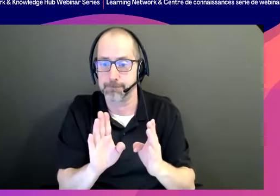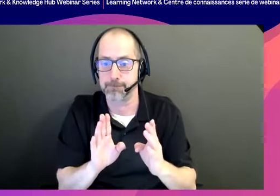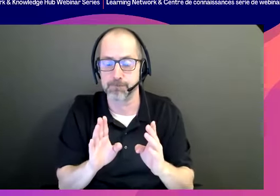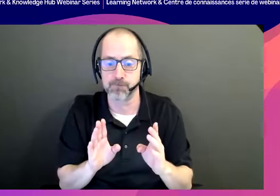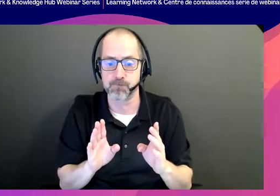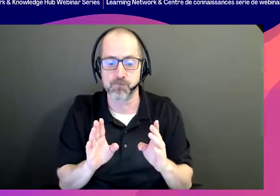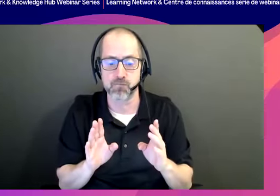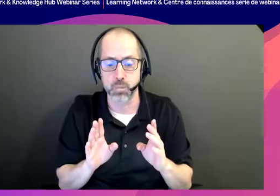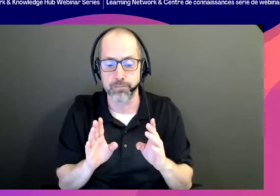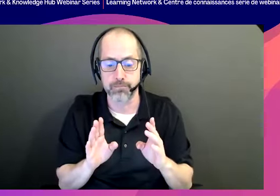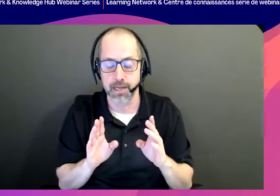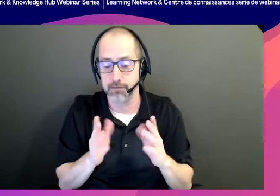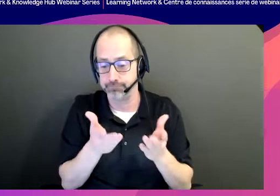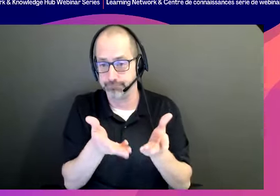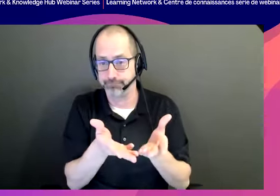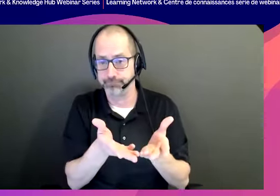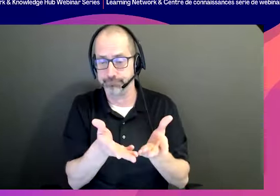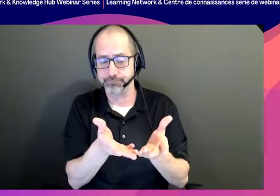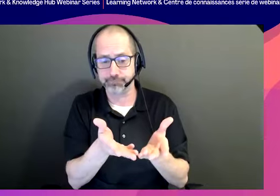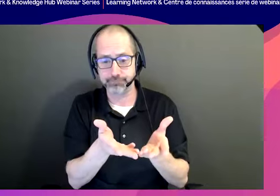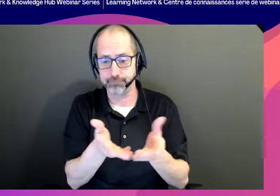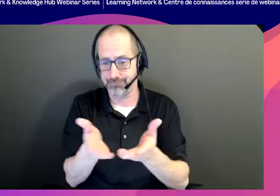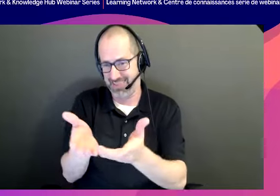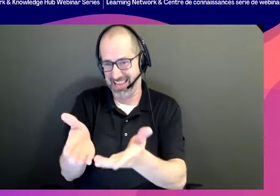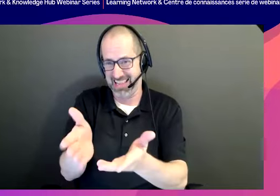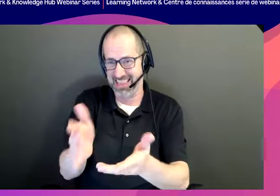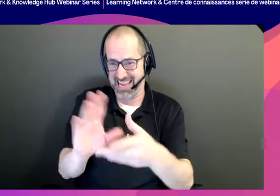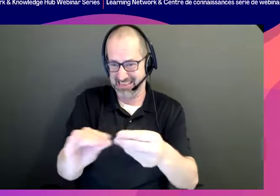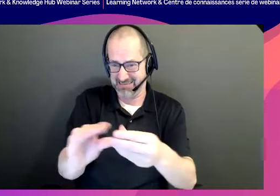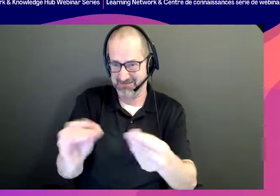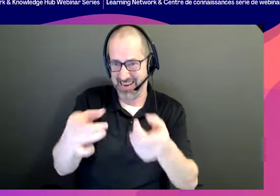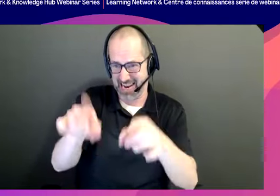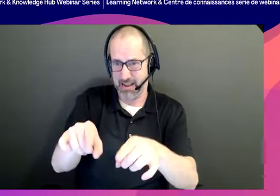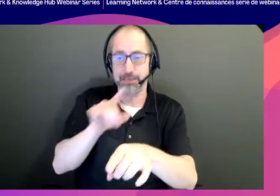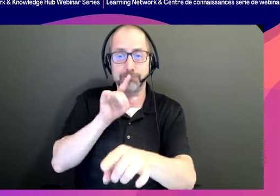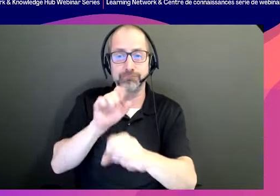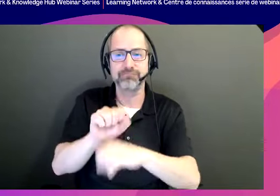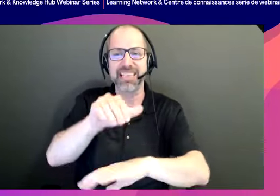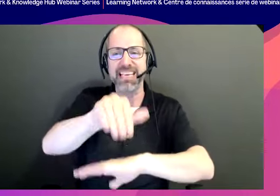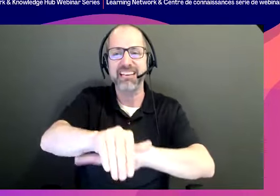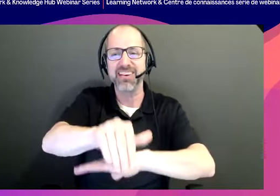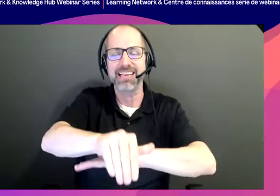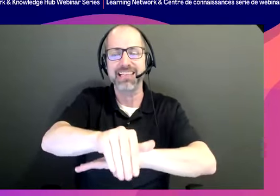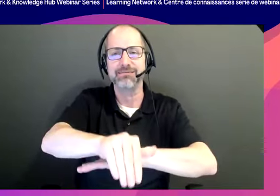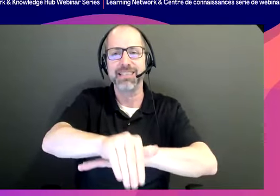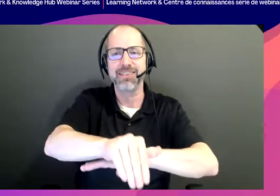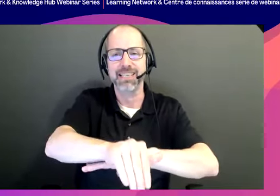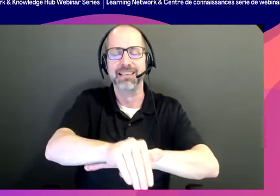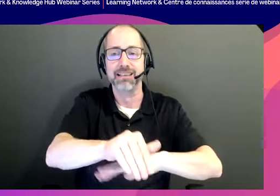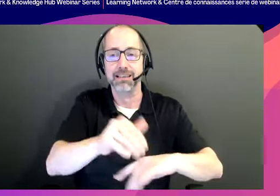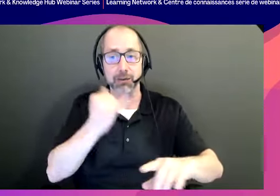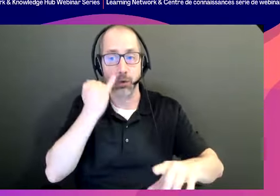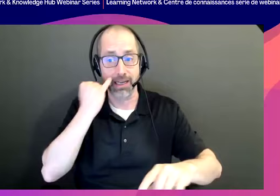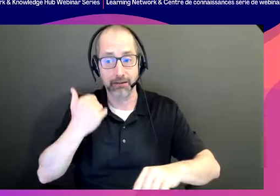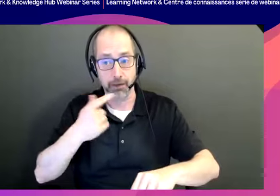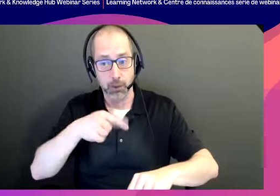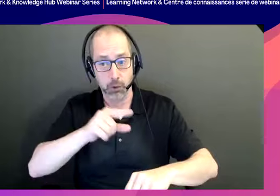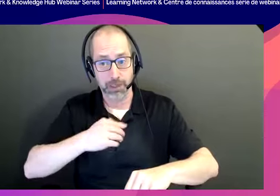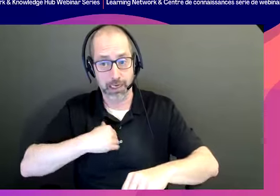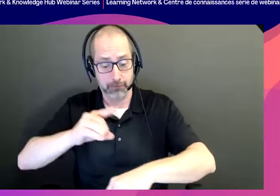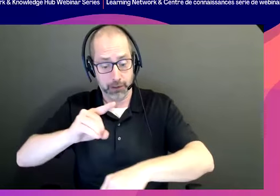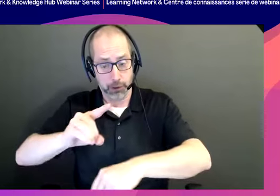And this scenario happened in the evening, and if there is a duty to report,